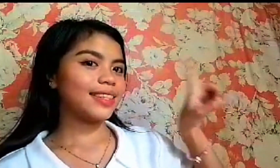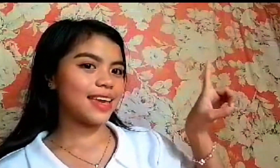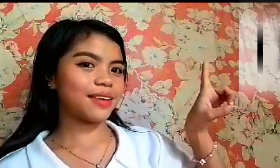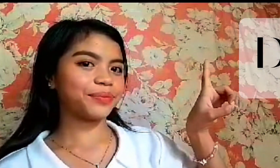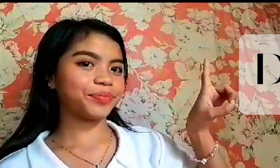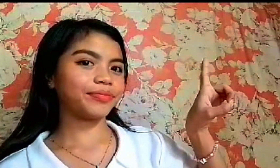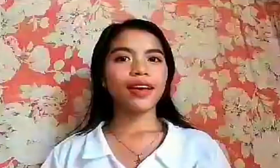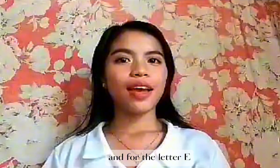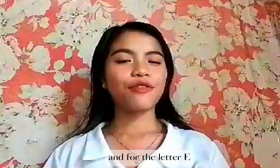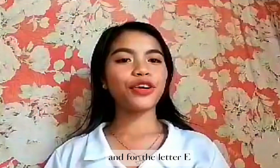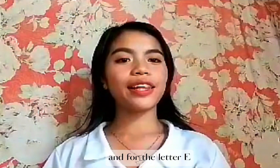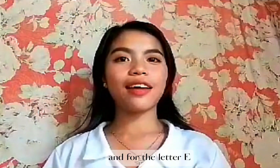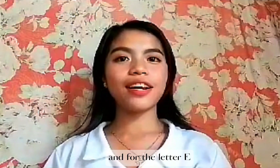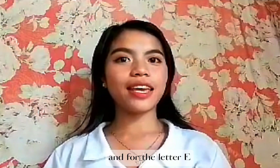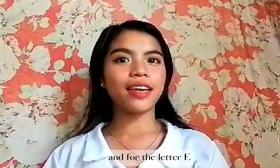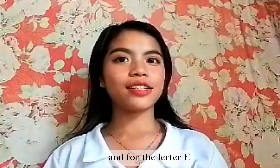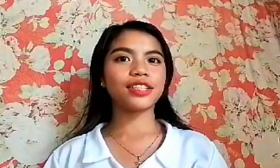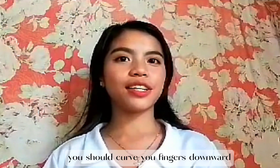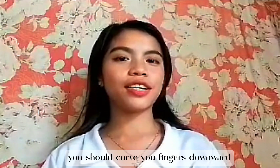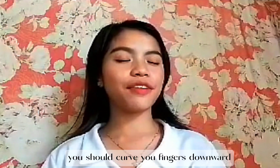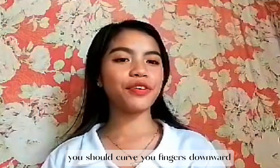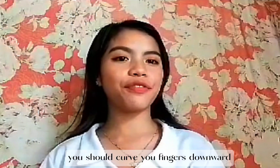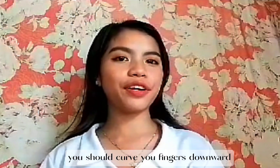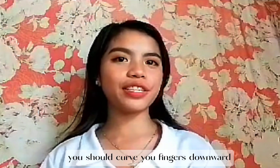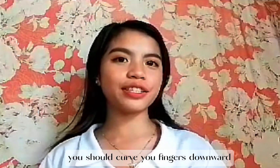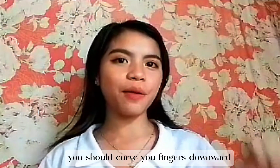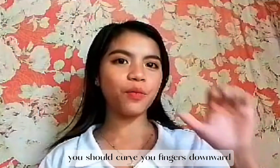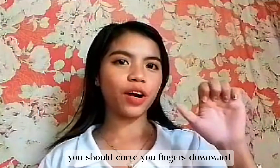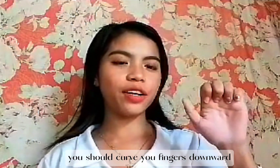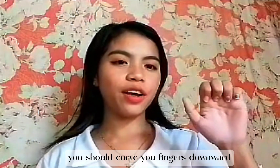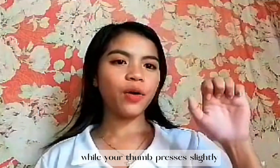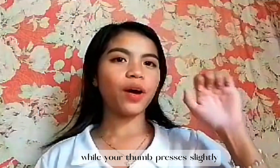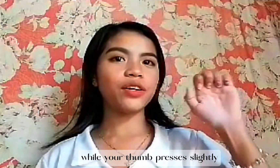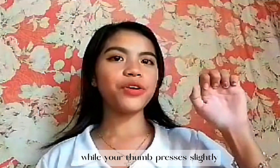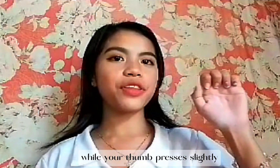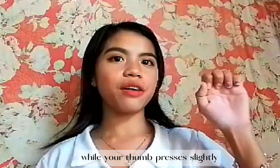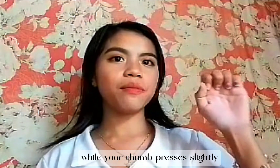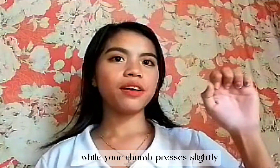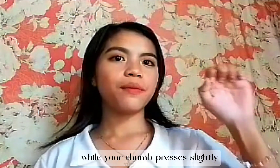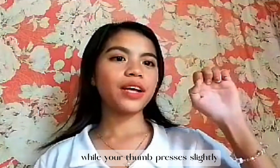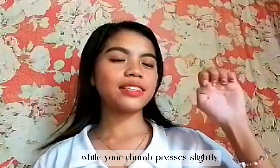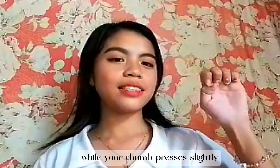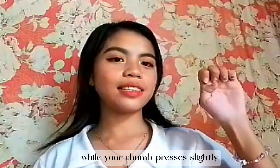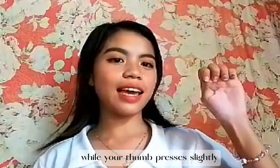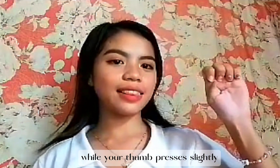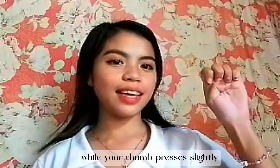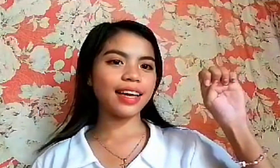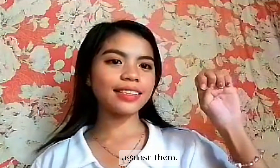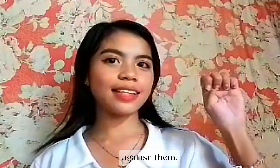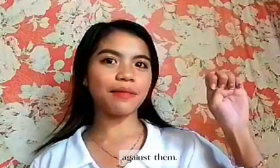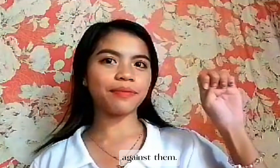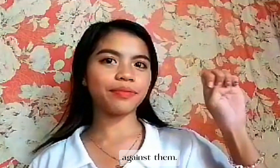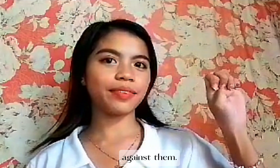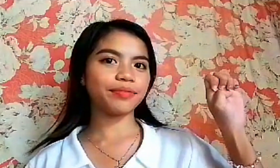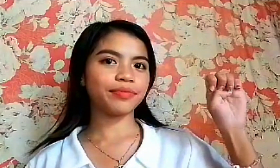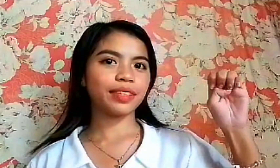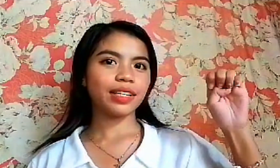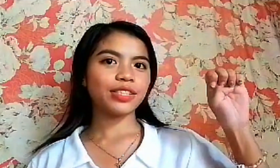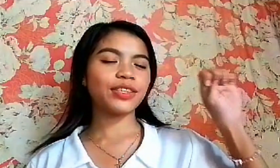D. And for the letter E, you should curve your fingers downward while your thumb presses lightly against them. So